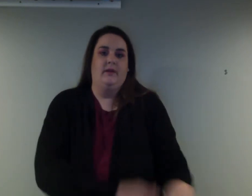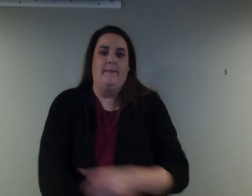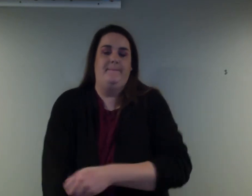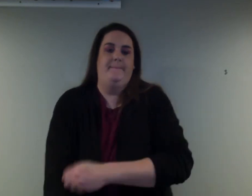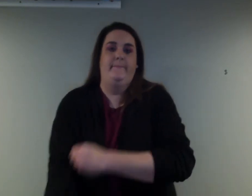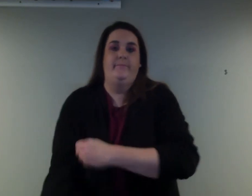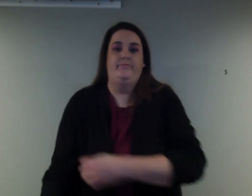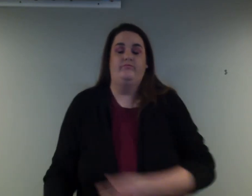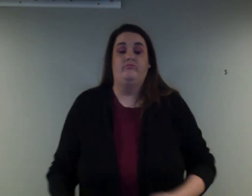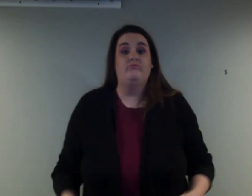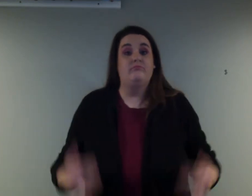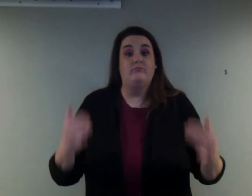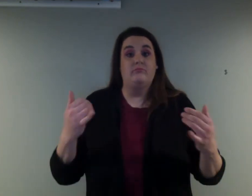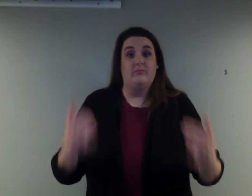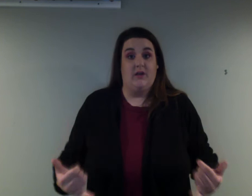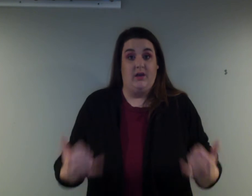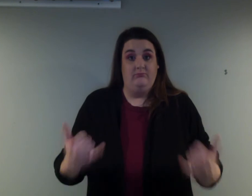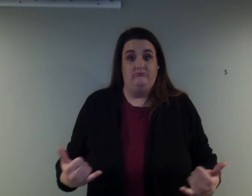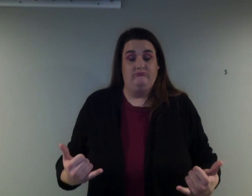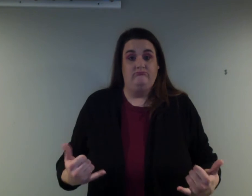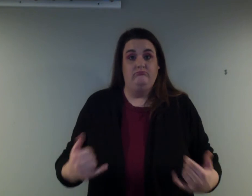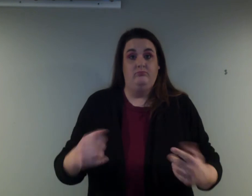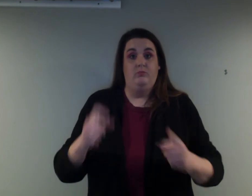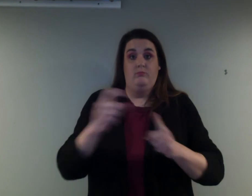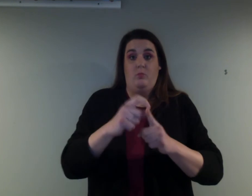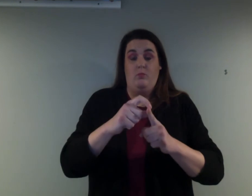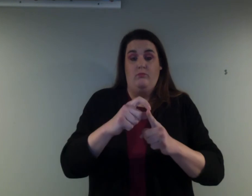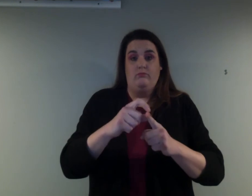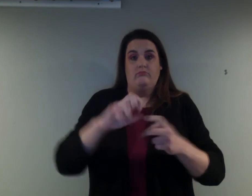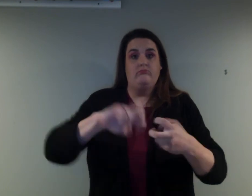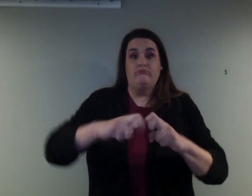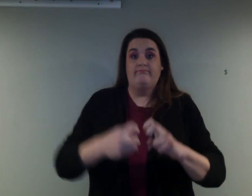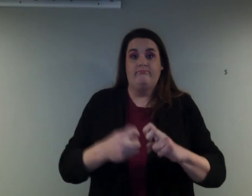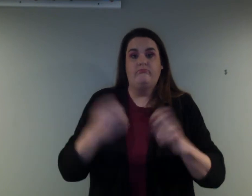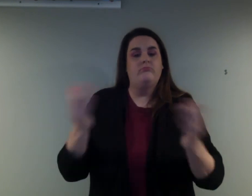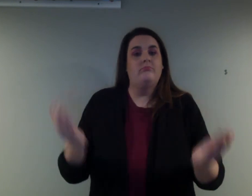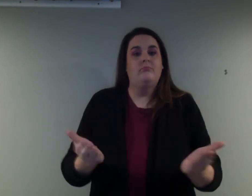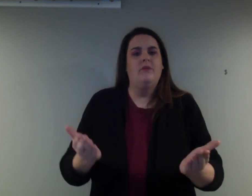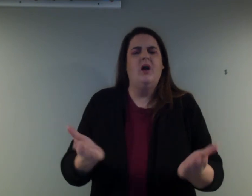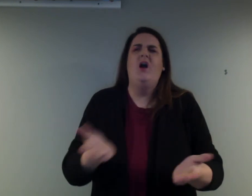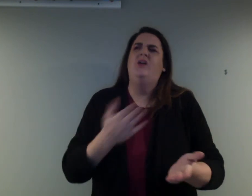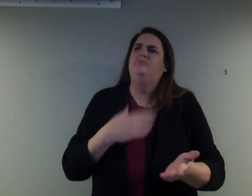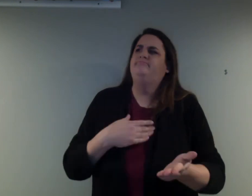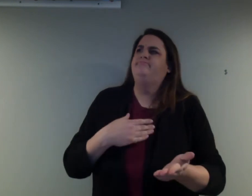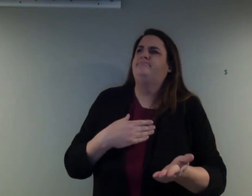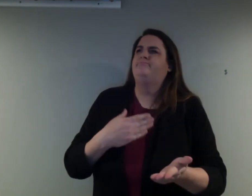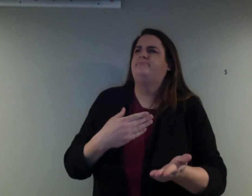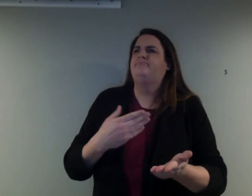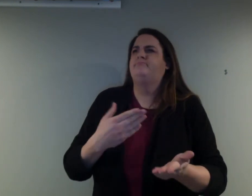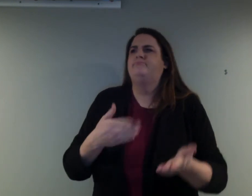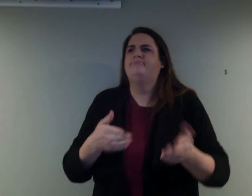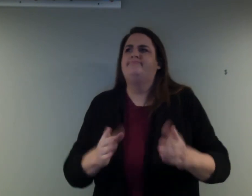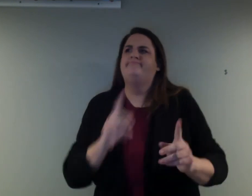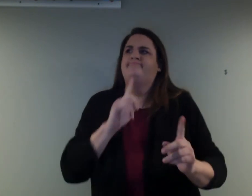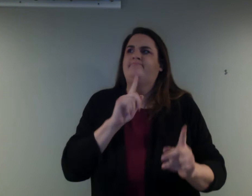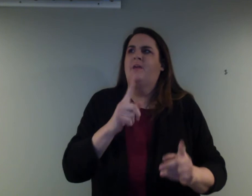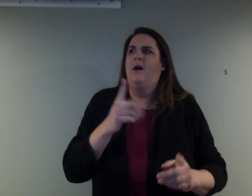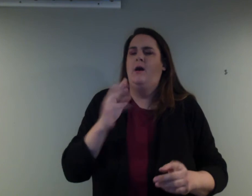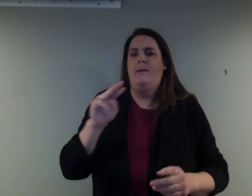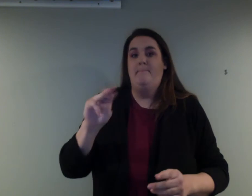Here's today's word problem. Let's say Mr. Jones wants to build a storage shed, and